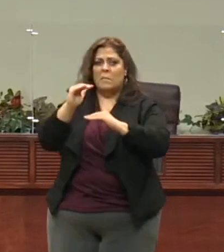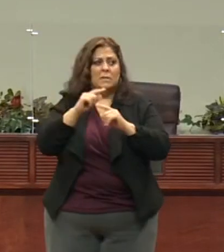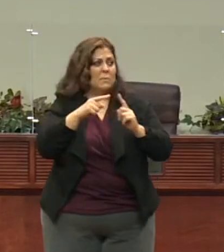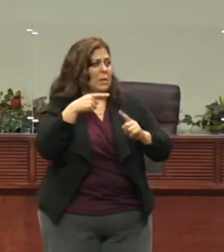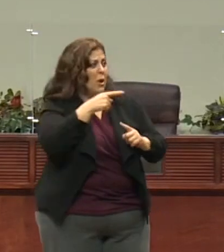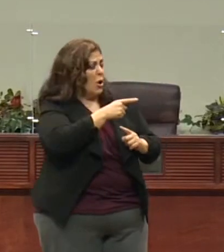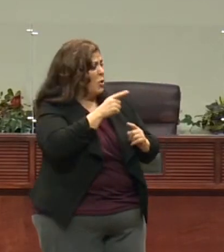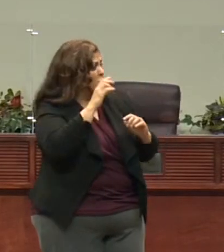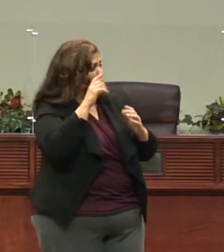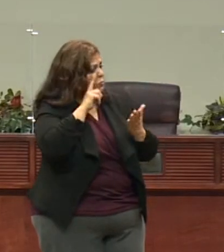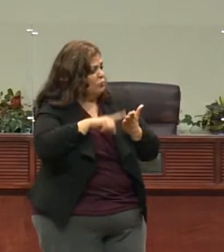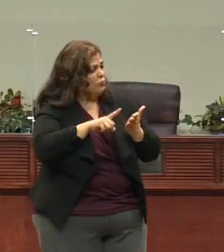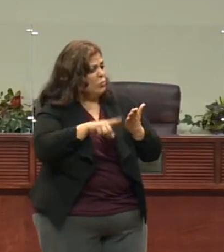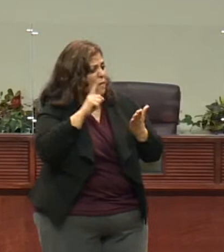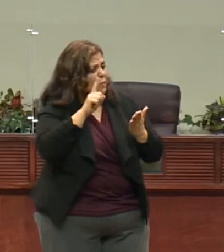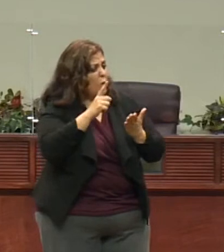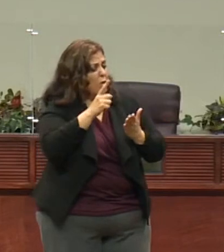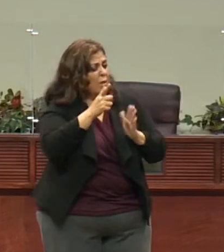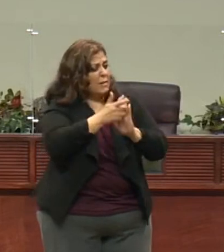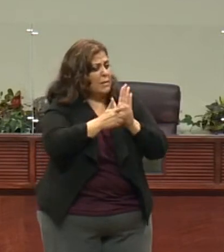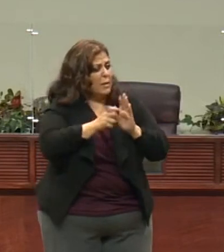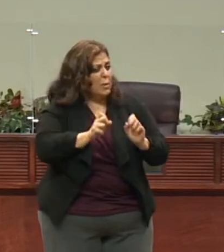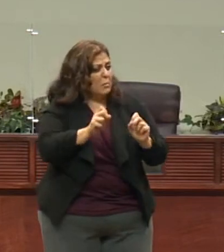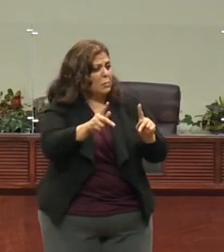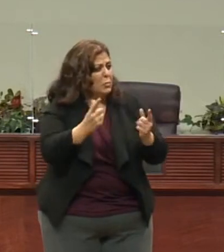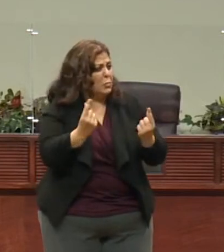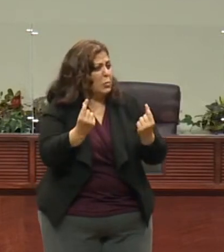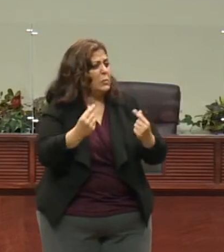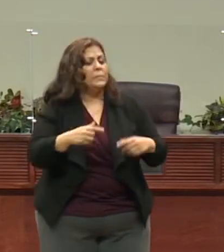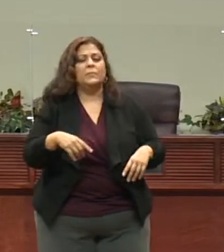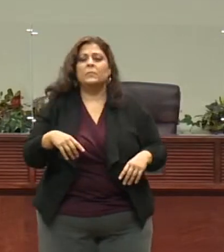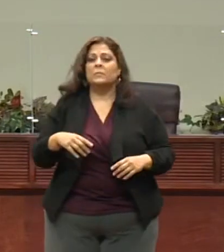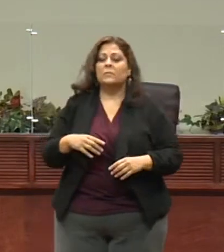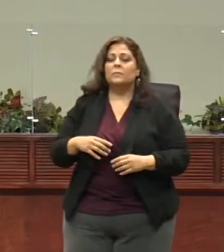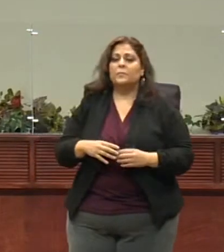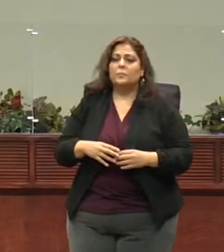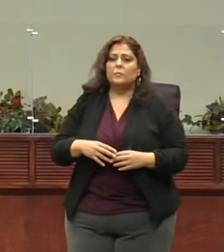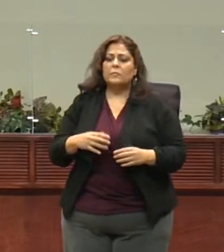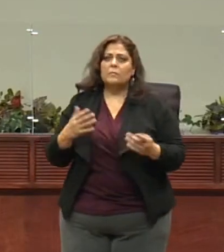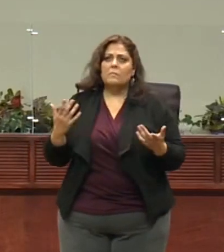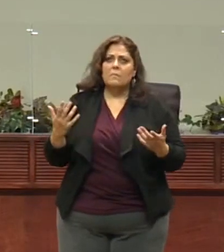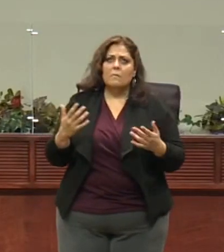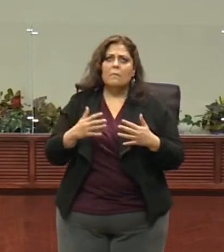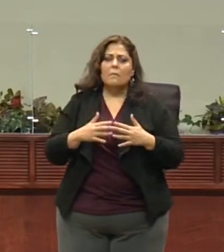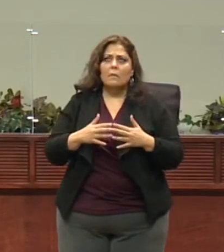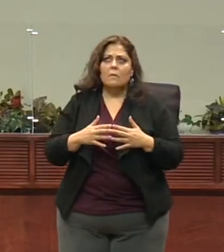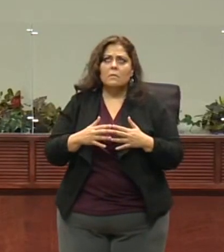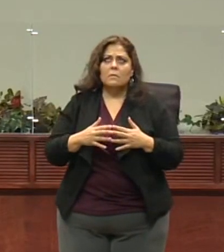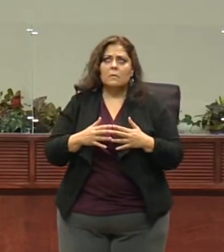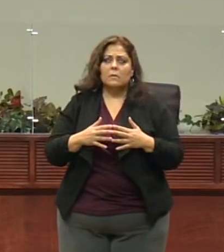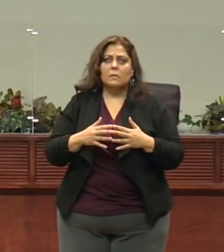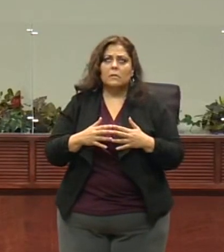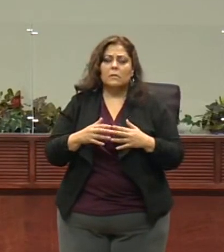that? We continue to explore the potential for